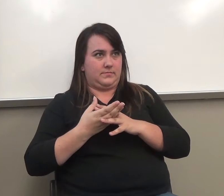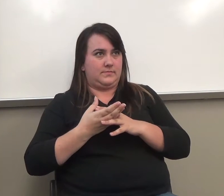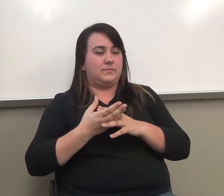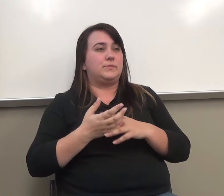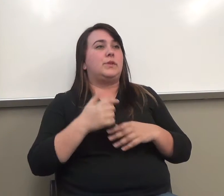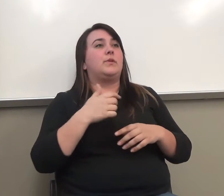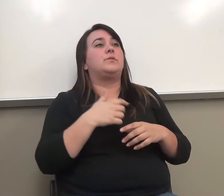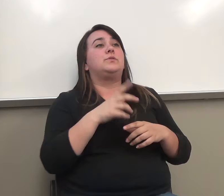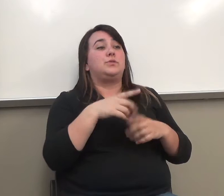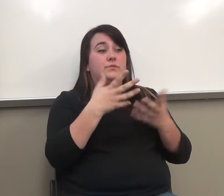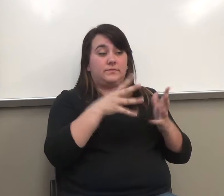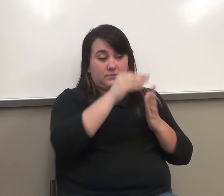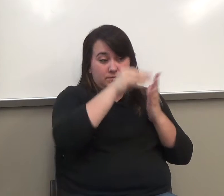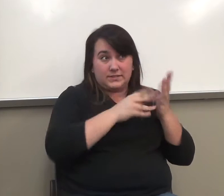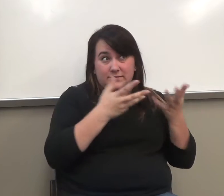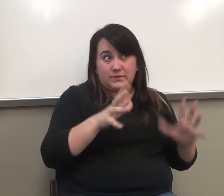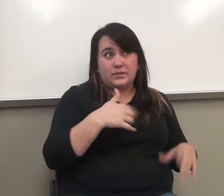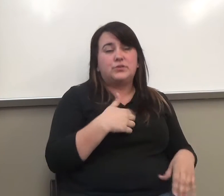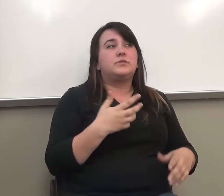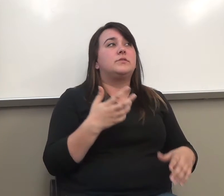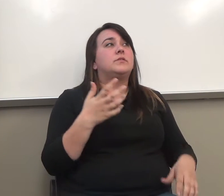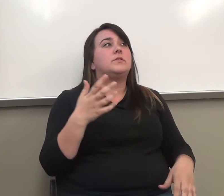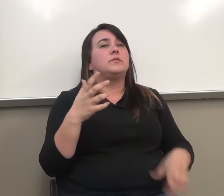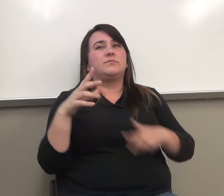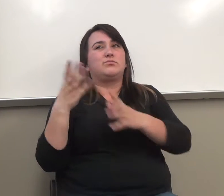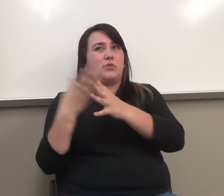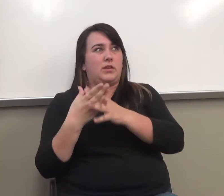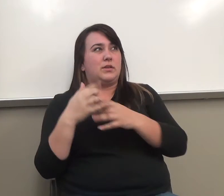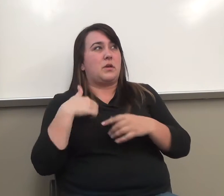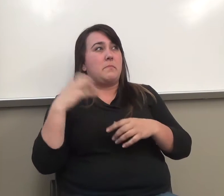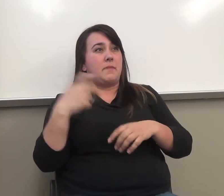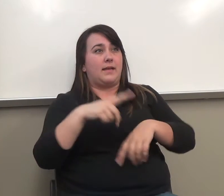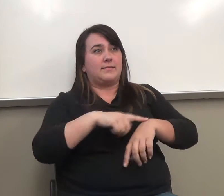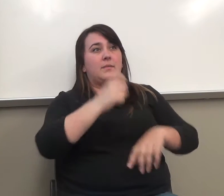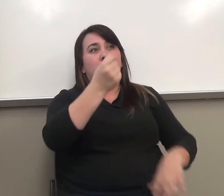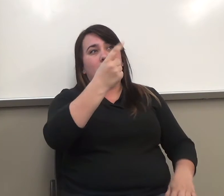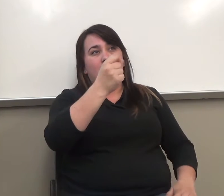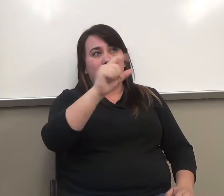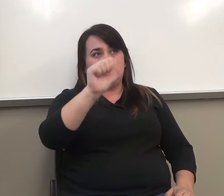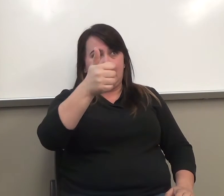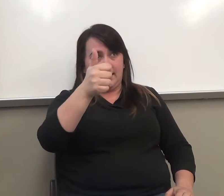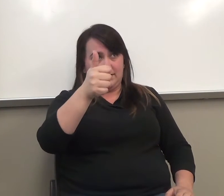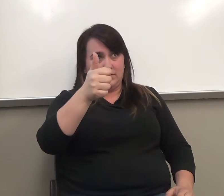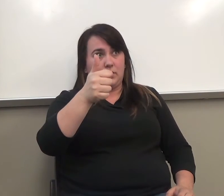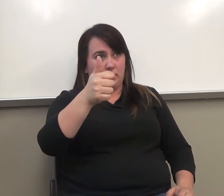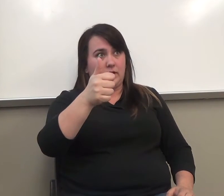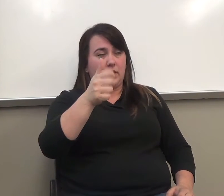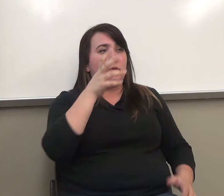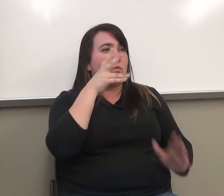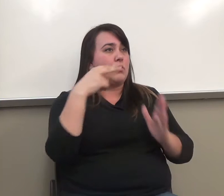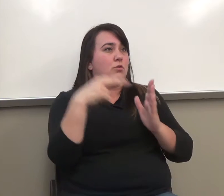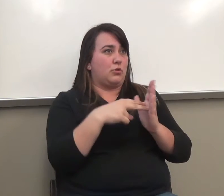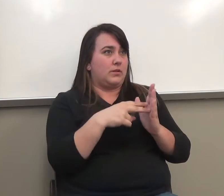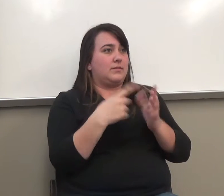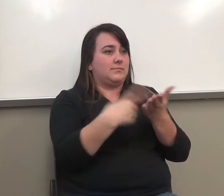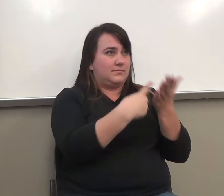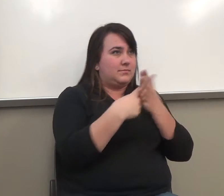can take a break. So we'll come back at 10 after and look at these. We'll talk about those